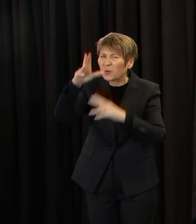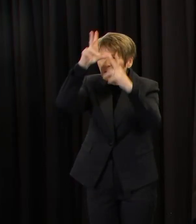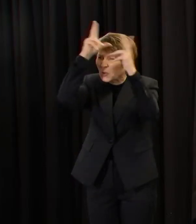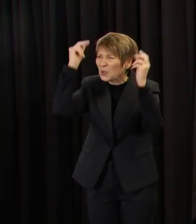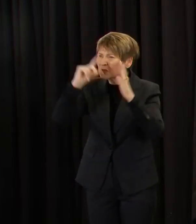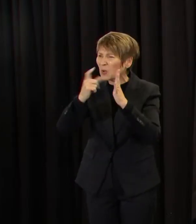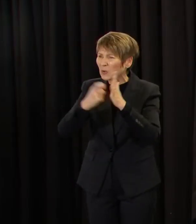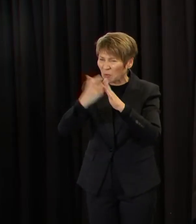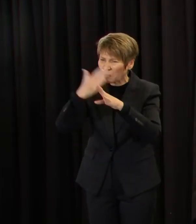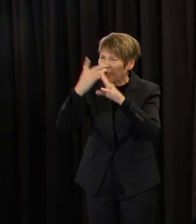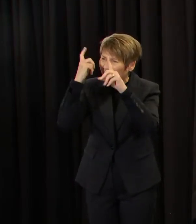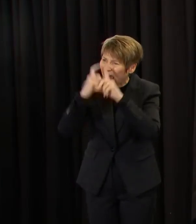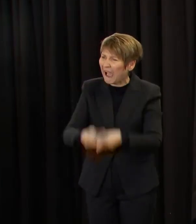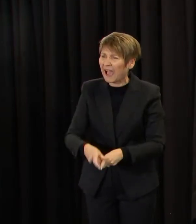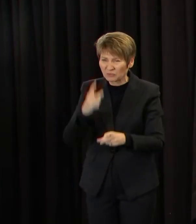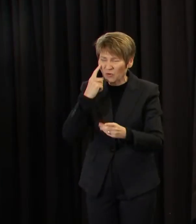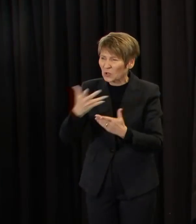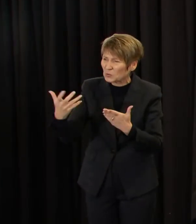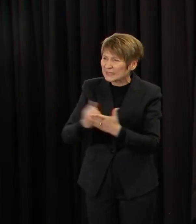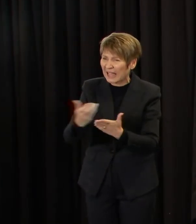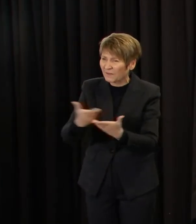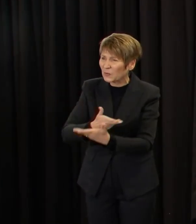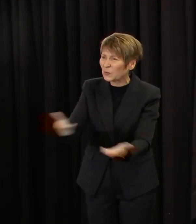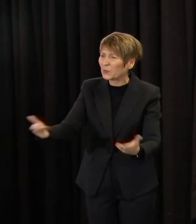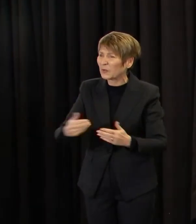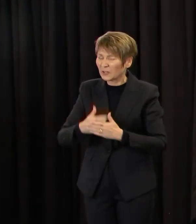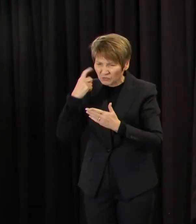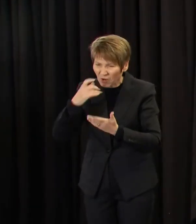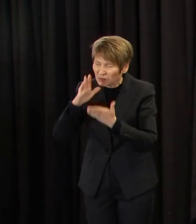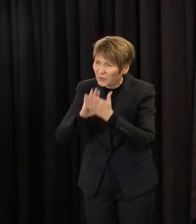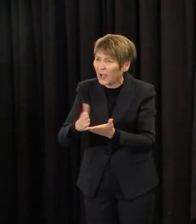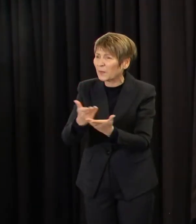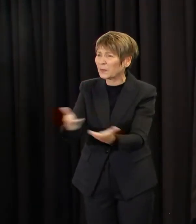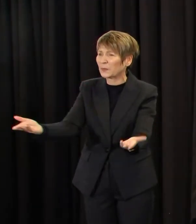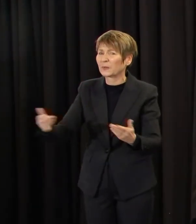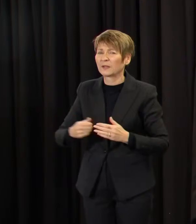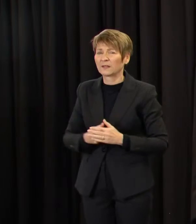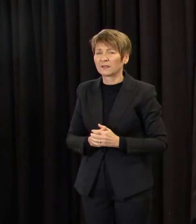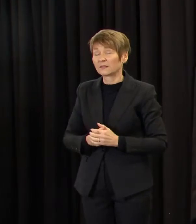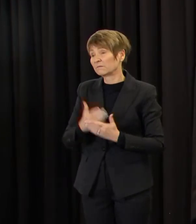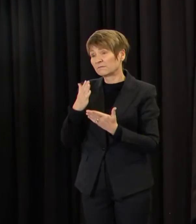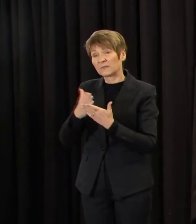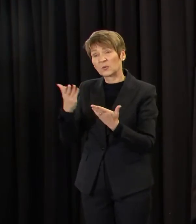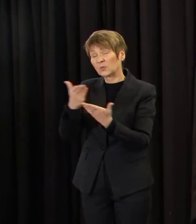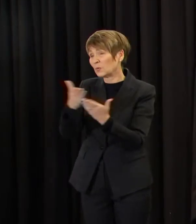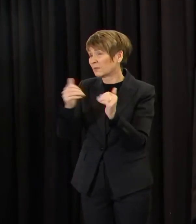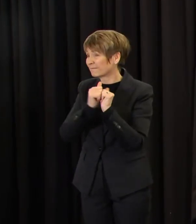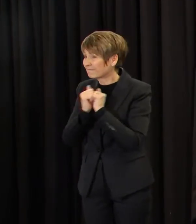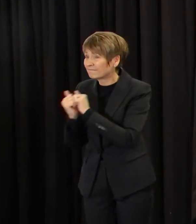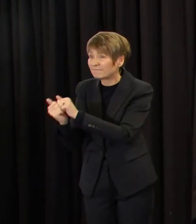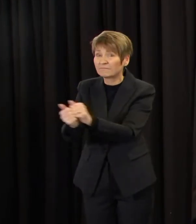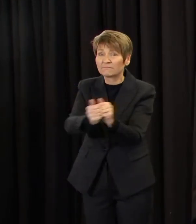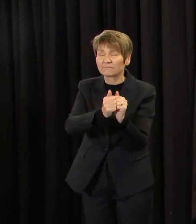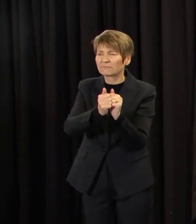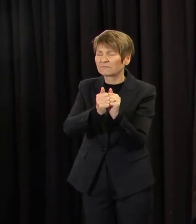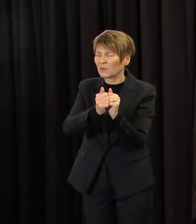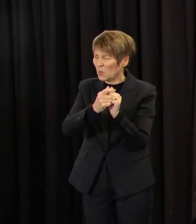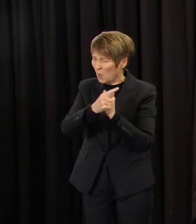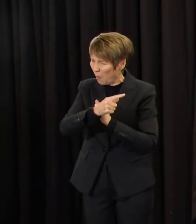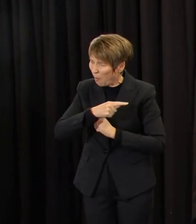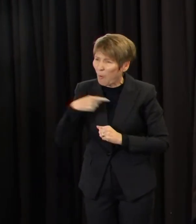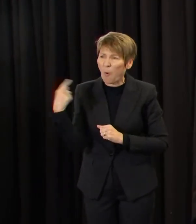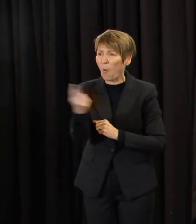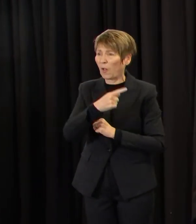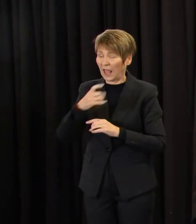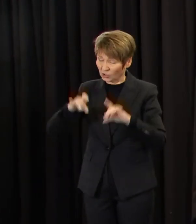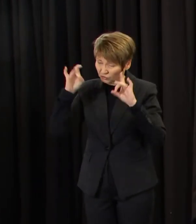all ages, of all backgrounds. Whether we like it or not, we are all in this together. Just don't ever doubt that. We are all in this together, and